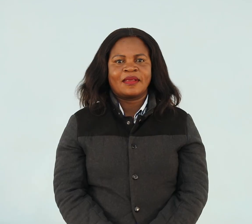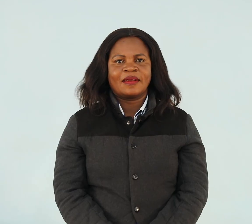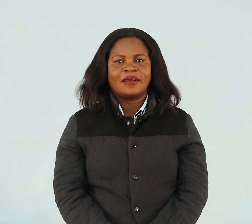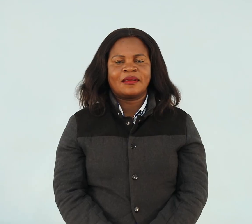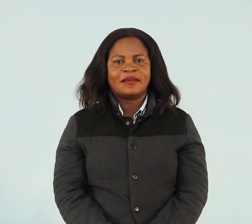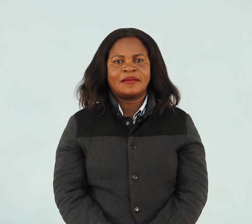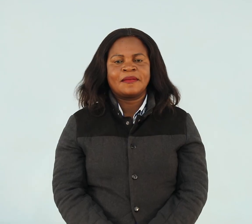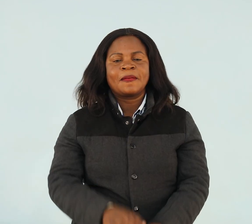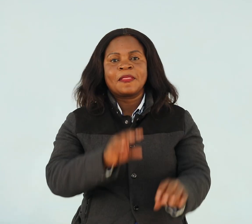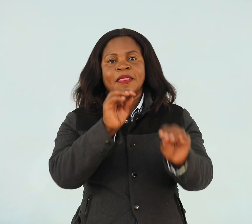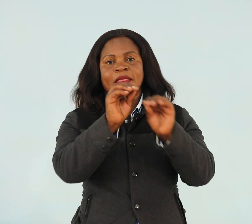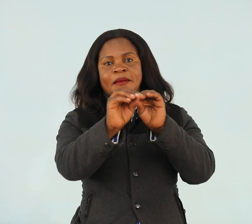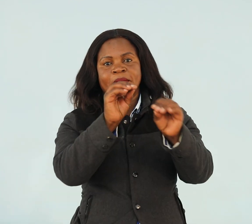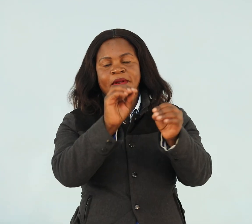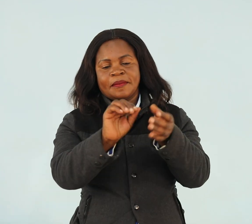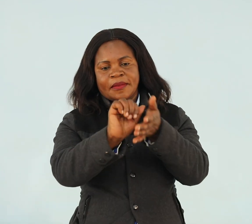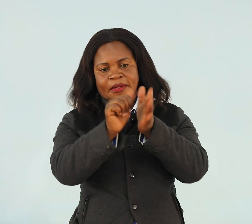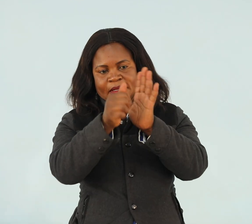Amendment of Article 103.